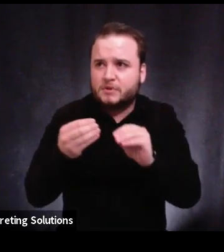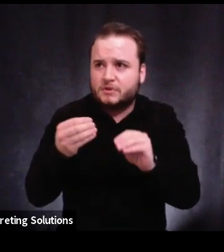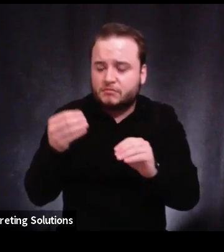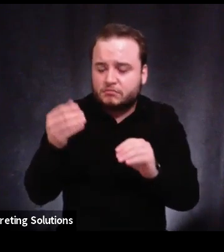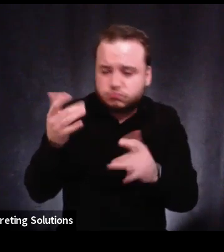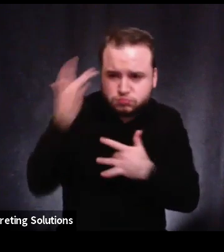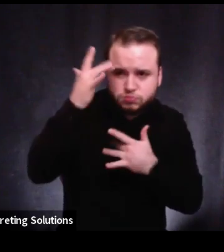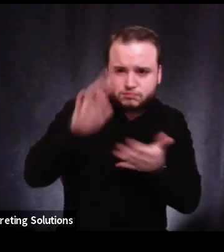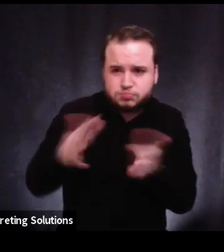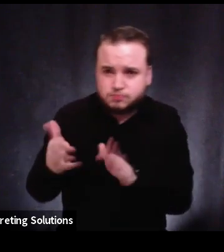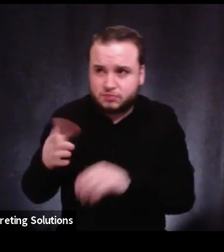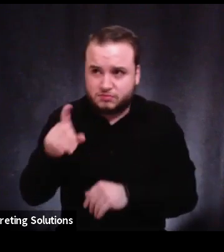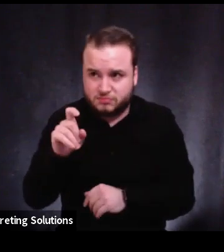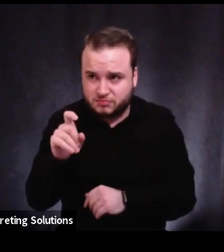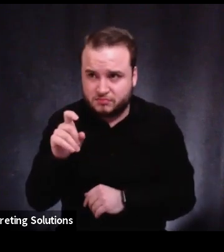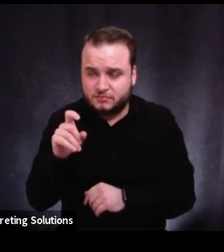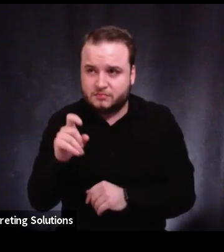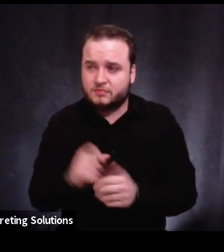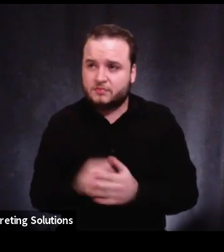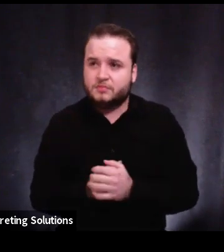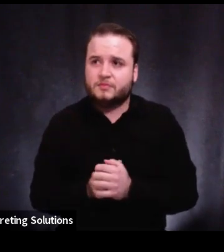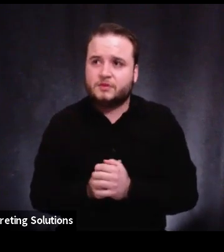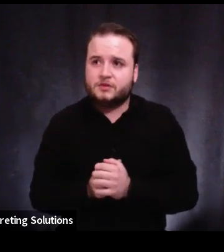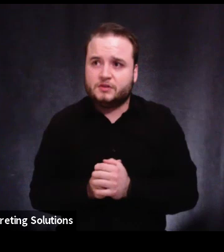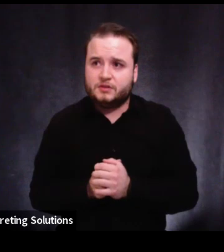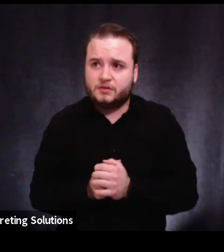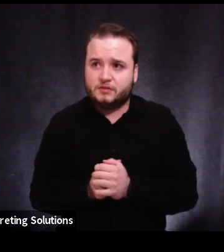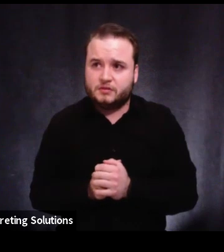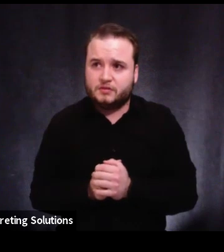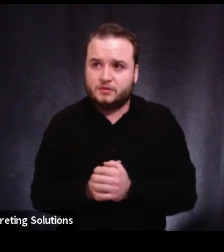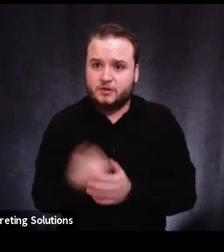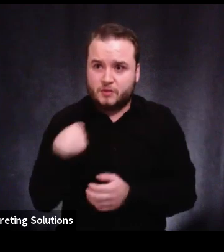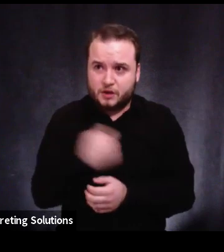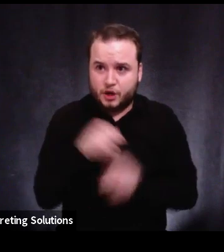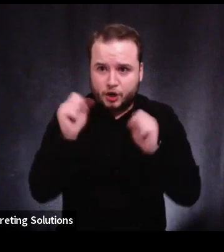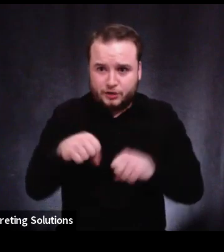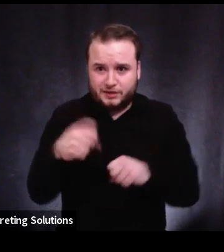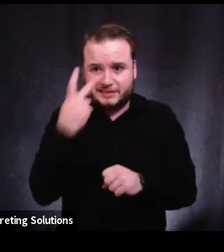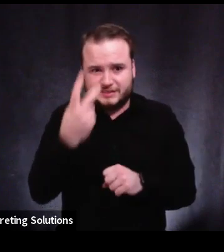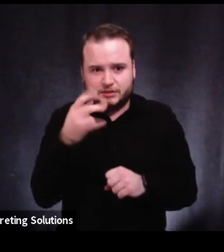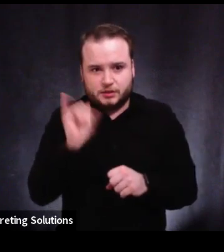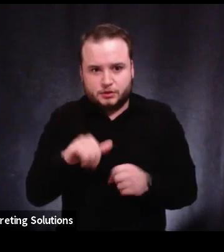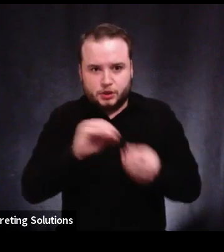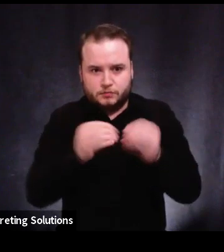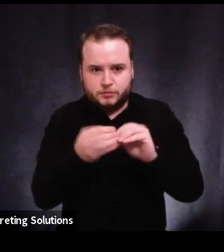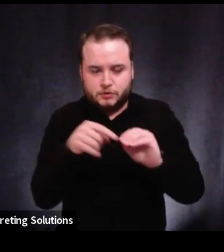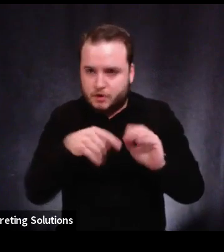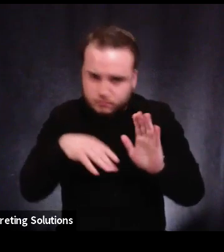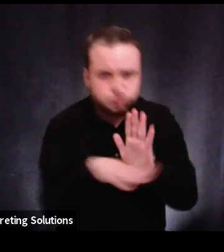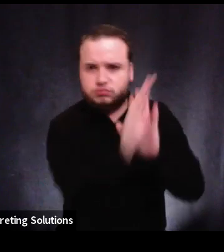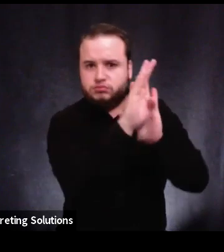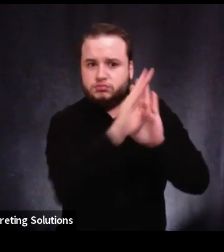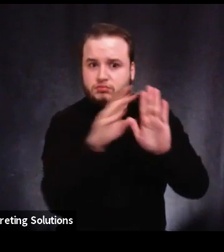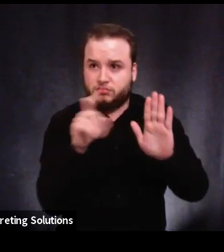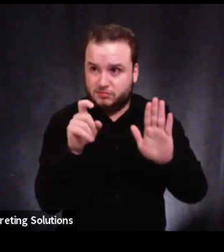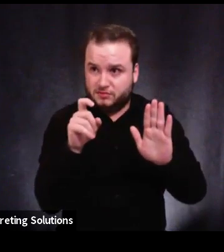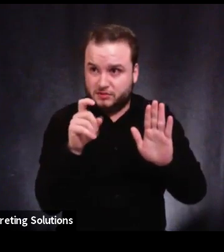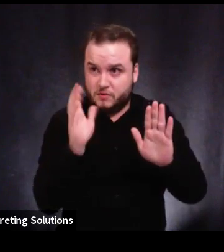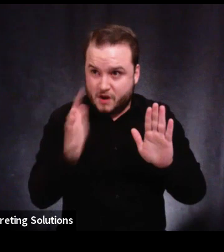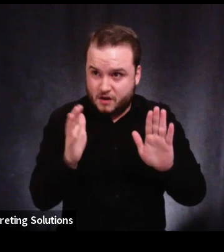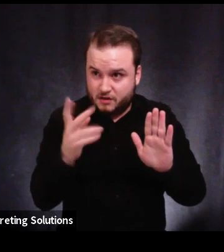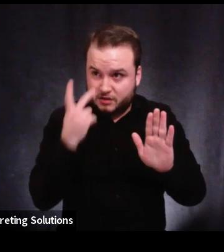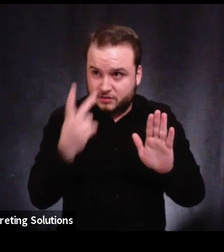you saying that that we could see additional deaths pop up or the rate could increase as the